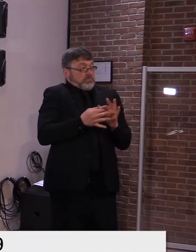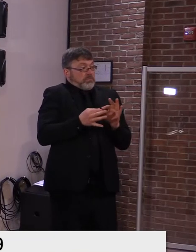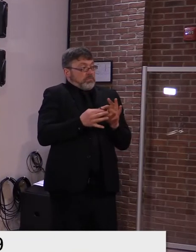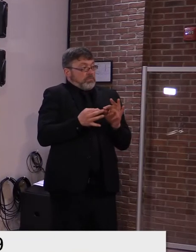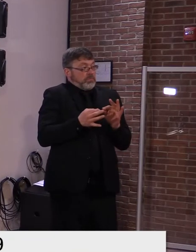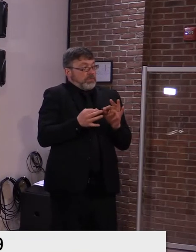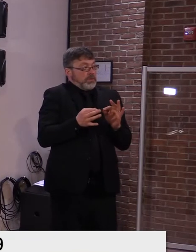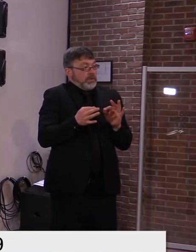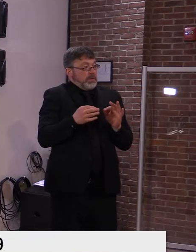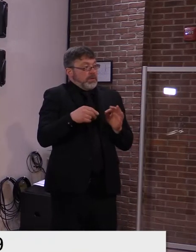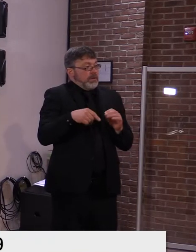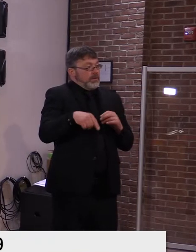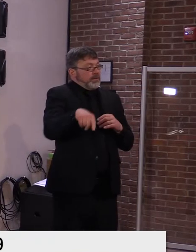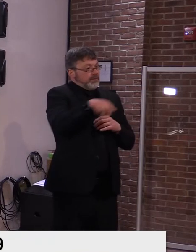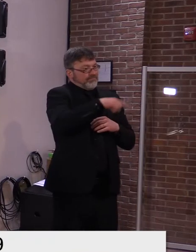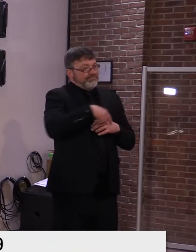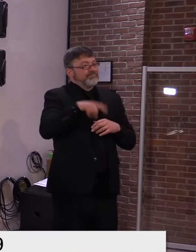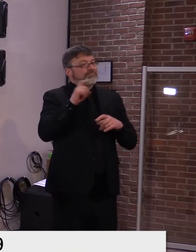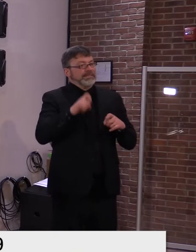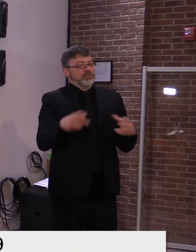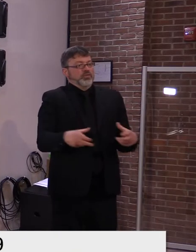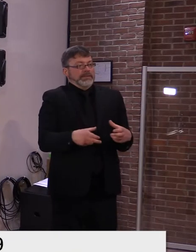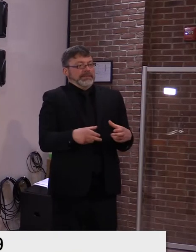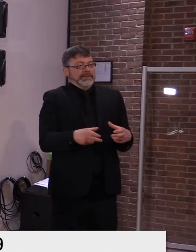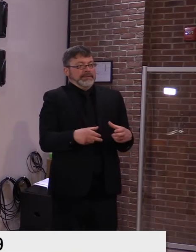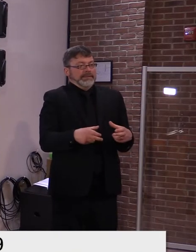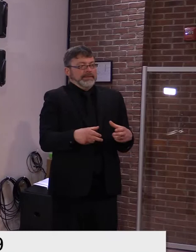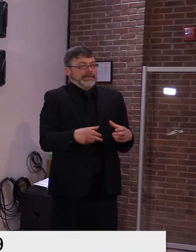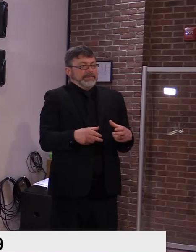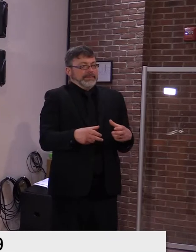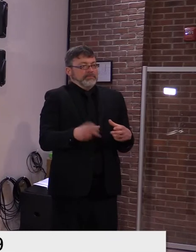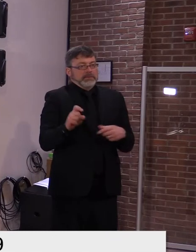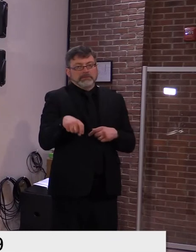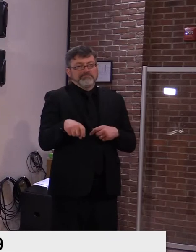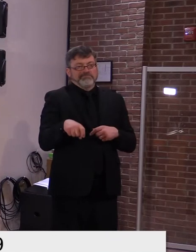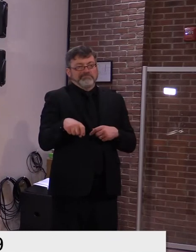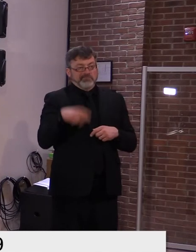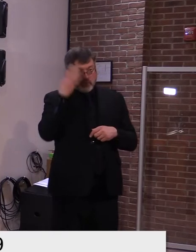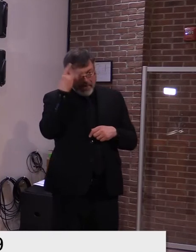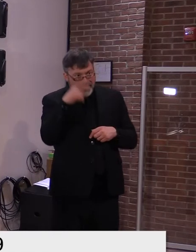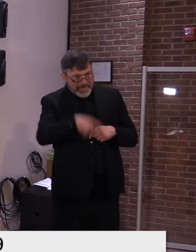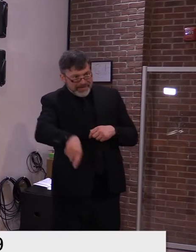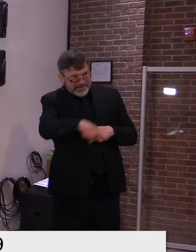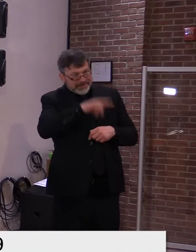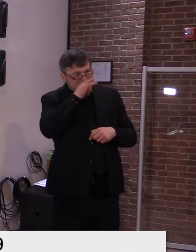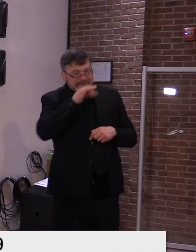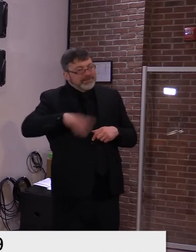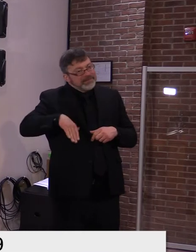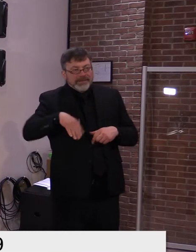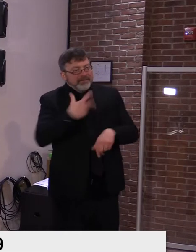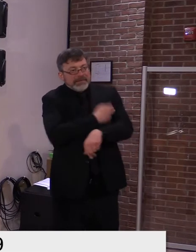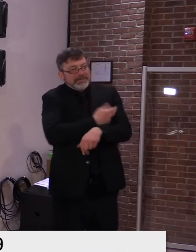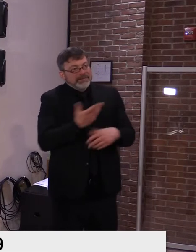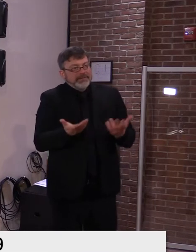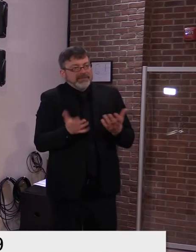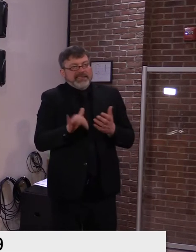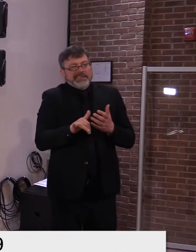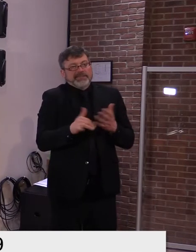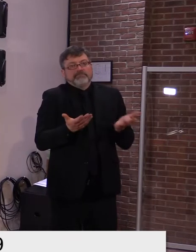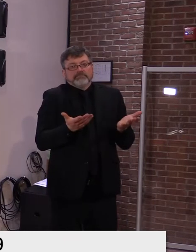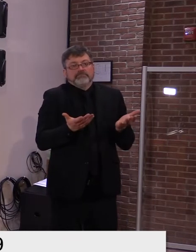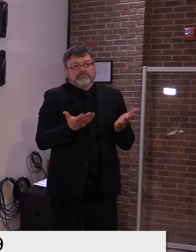quarantine. There's a variety of ways they can meet that quarantine, either prior to coming into the state or once they do get into